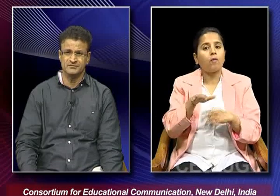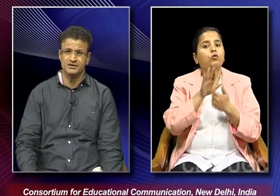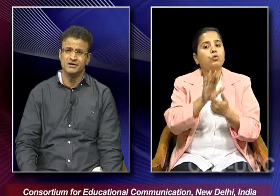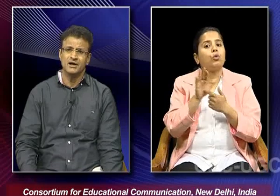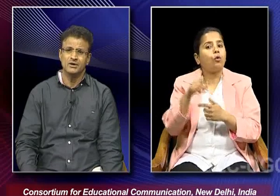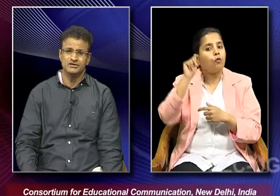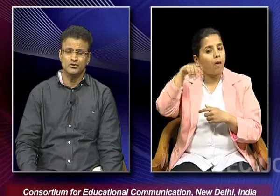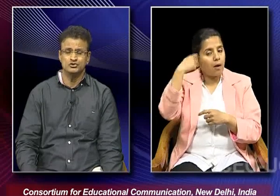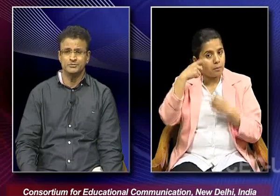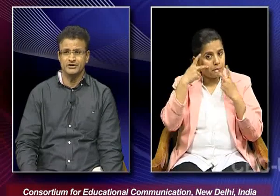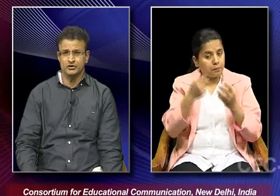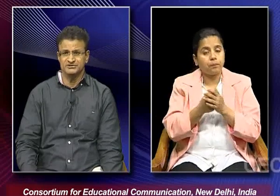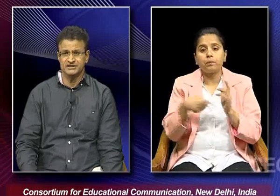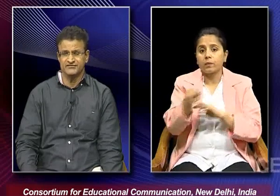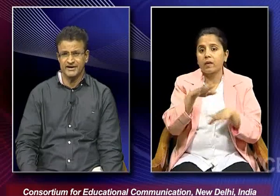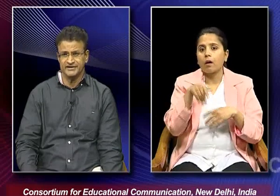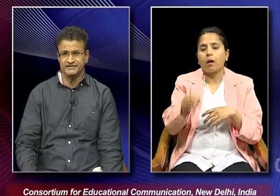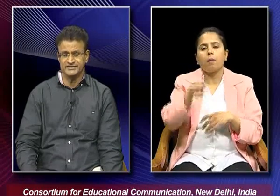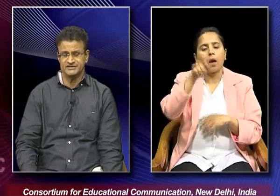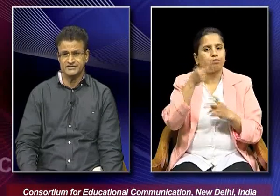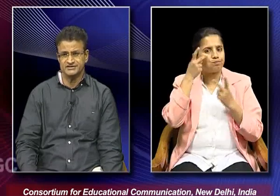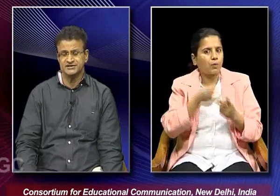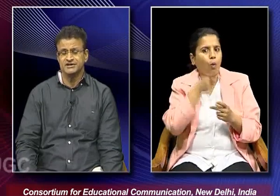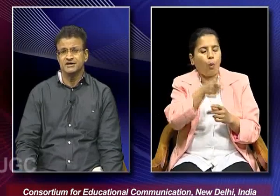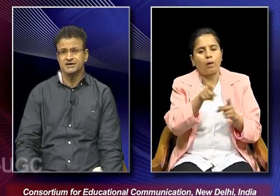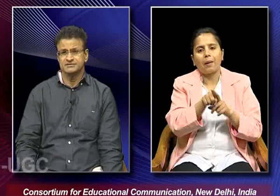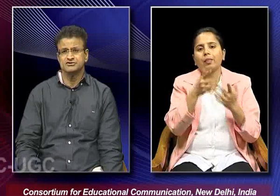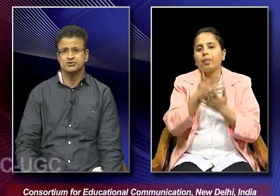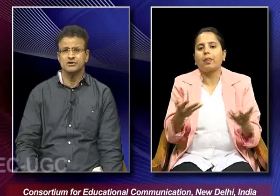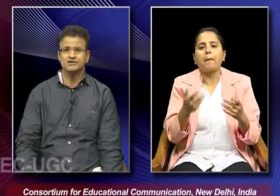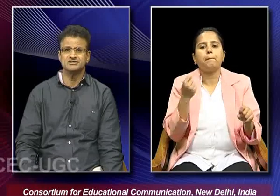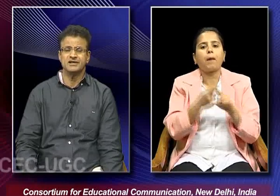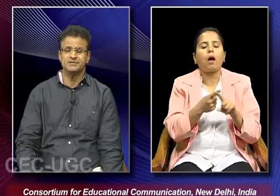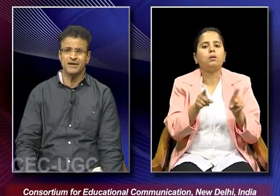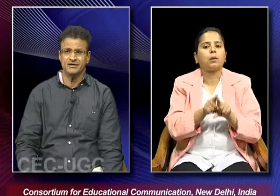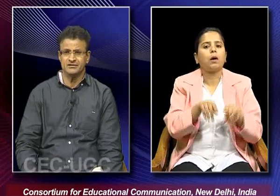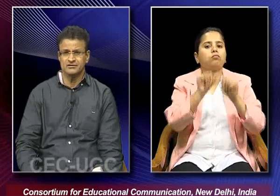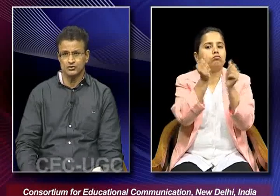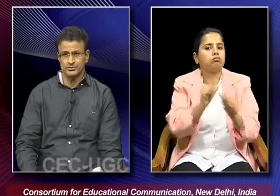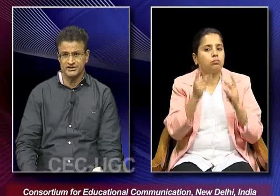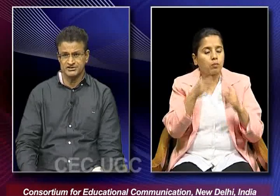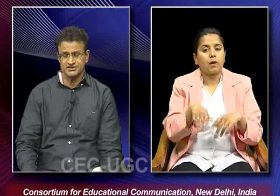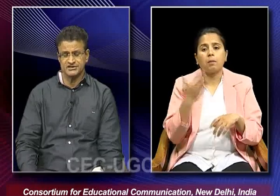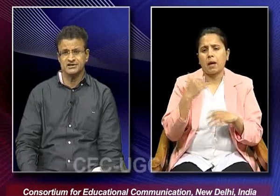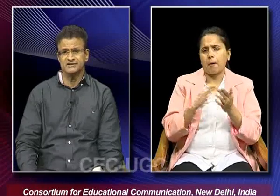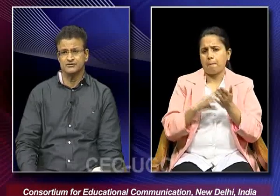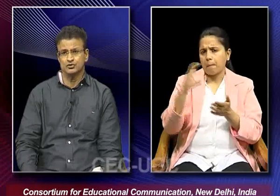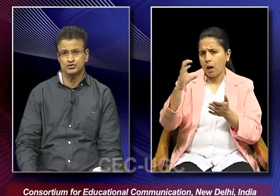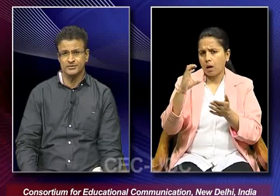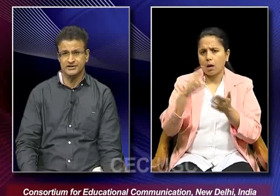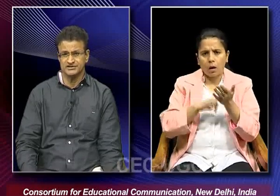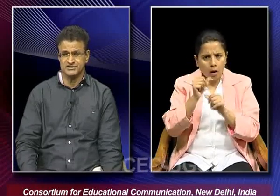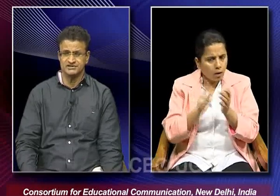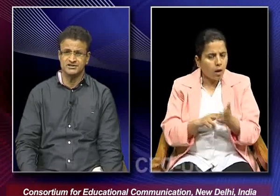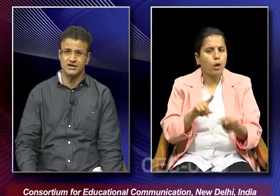film, how they are also being objectified in that sense. Some of the scholars like McKinnon, Ruby Rich, etc., they were also